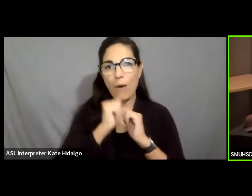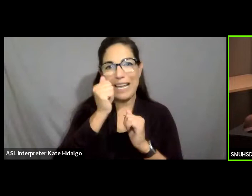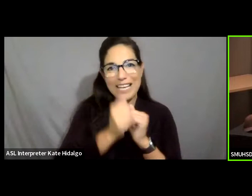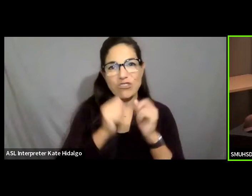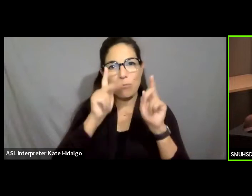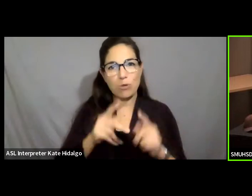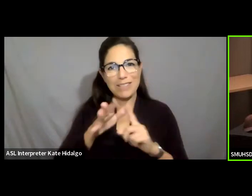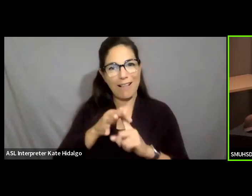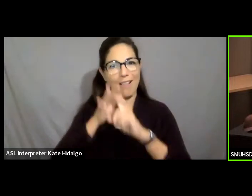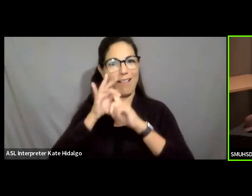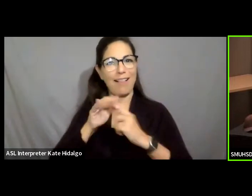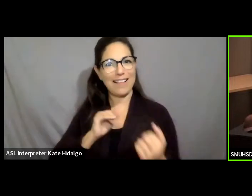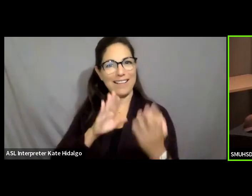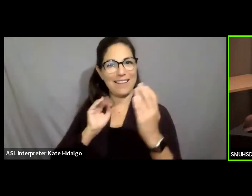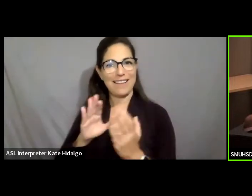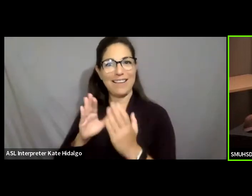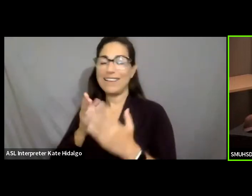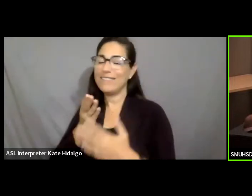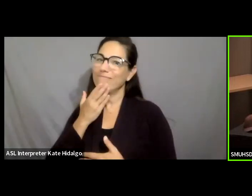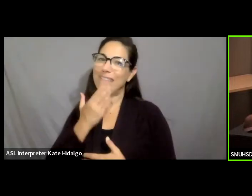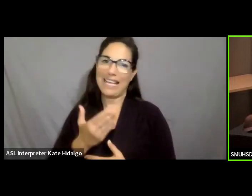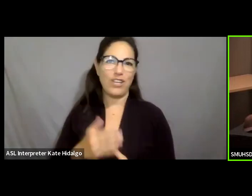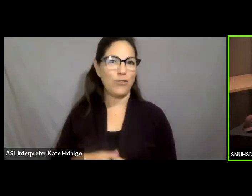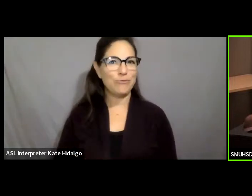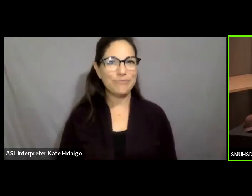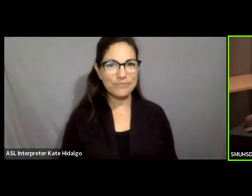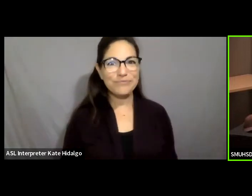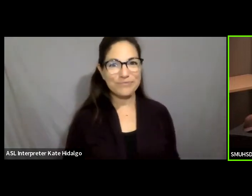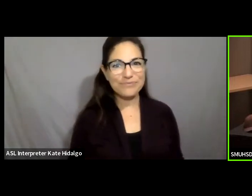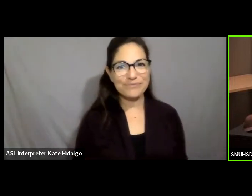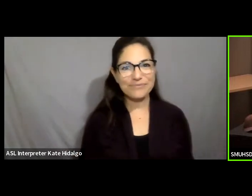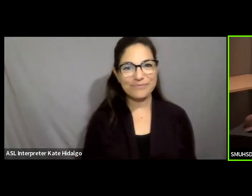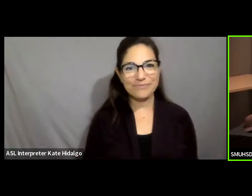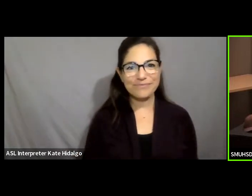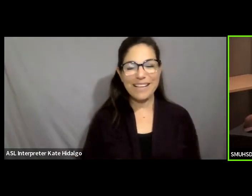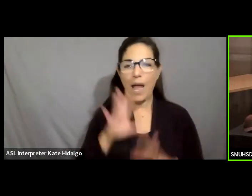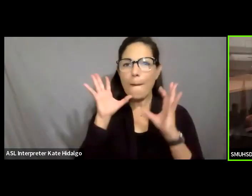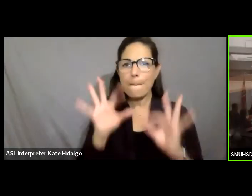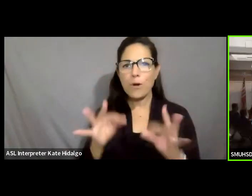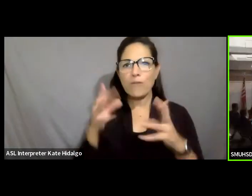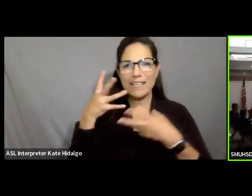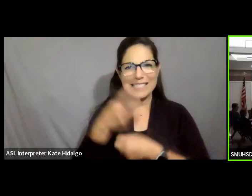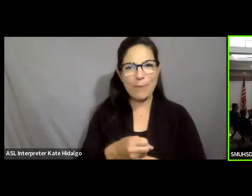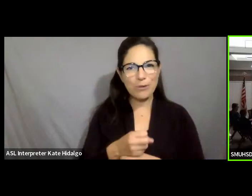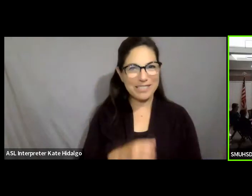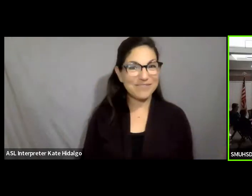I really enjoyed the presentation. So thank you. That's the perfect summary.